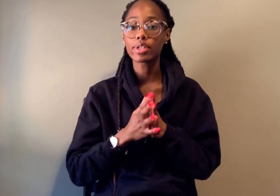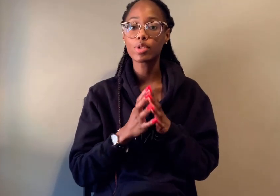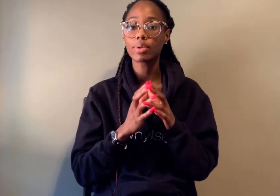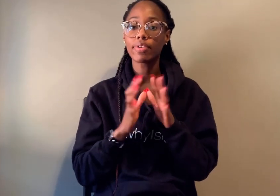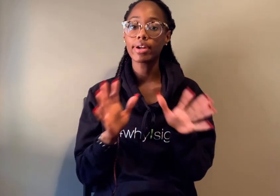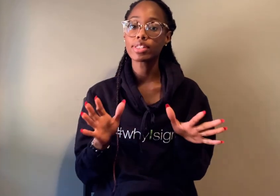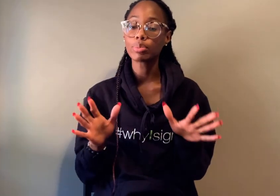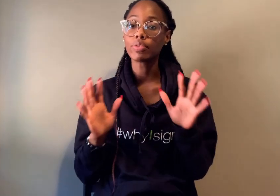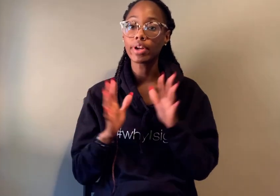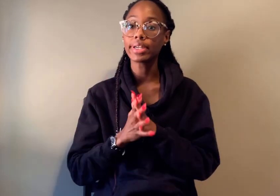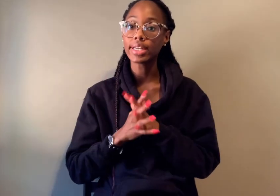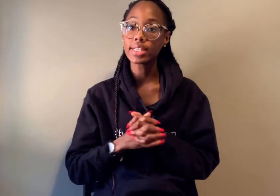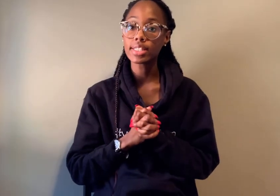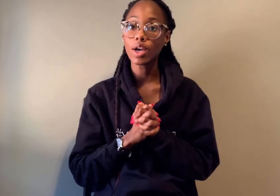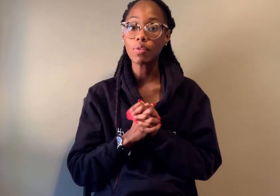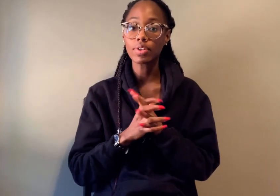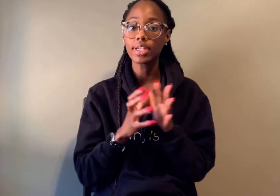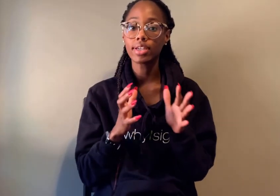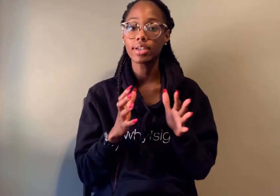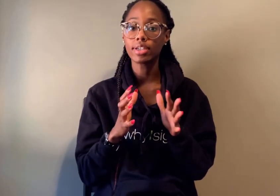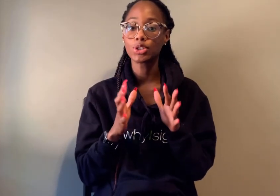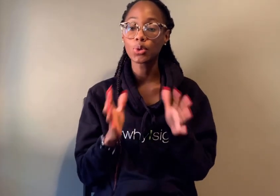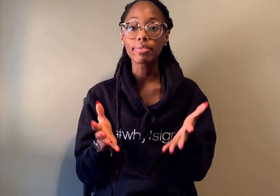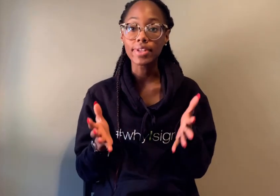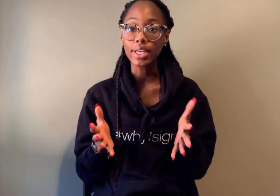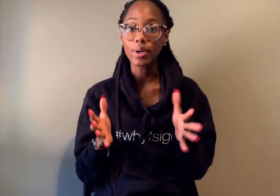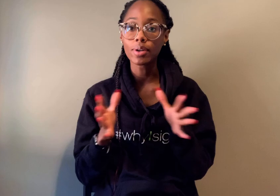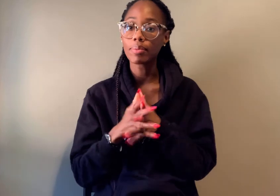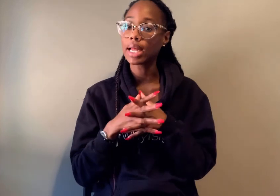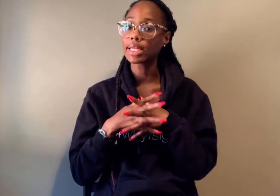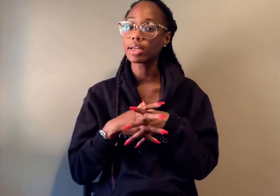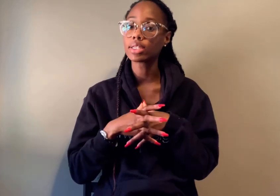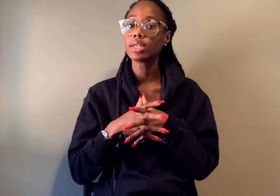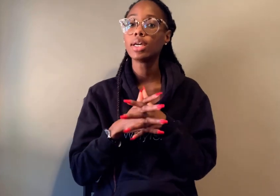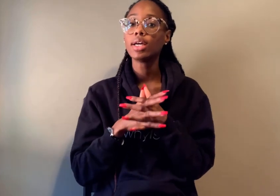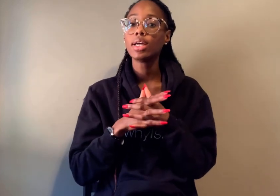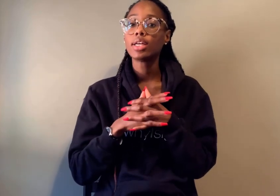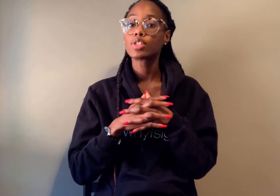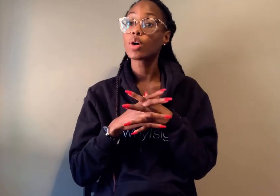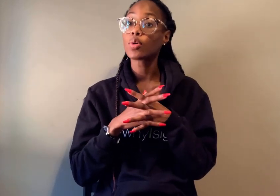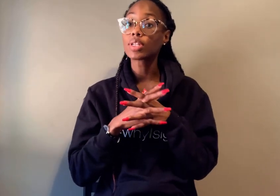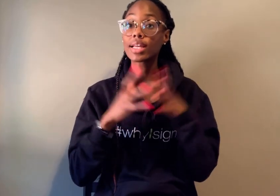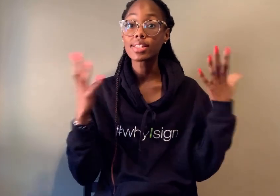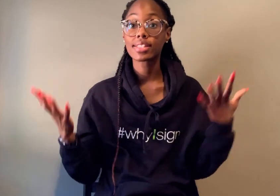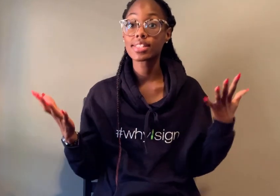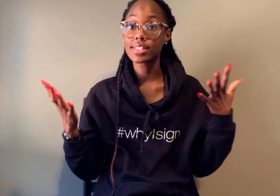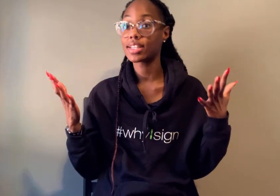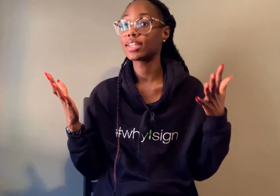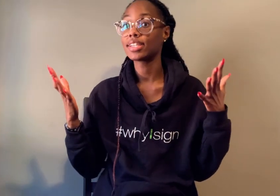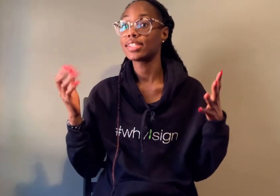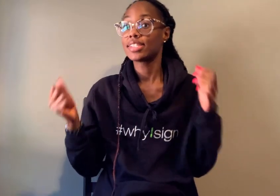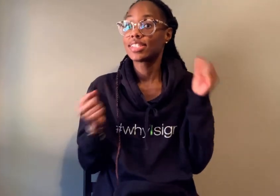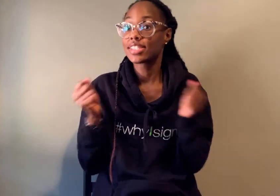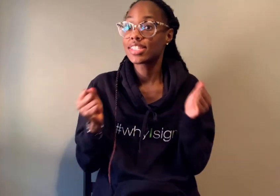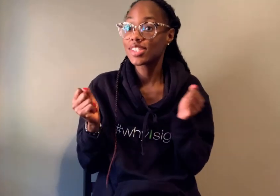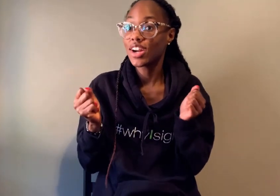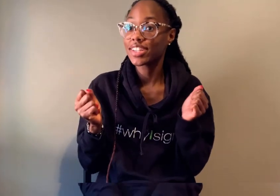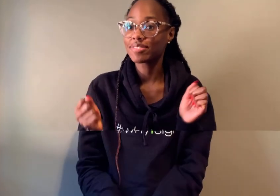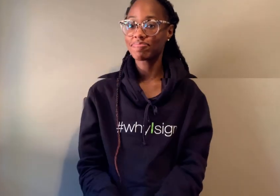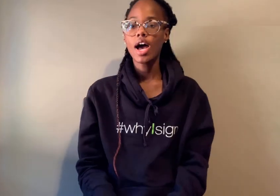will be very simple, very easy, hopefully a short video, but I doubt it. So let's get started.